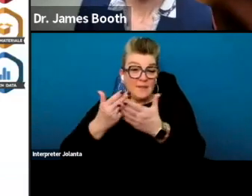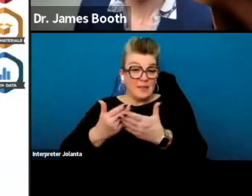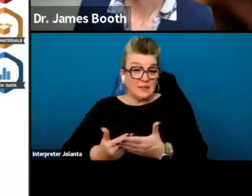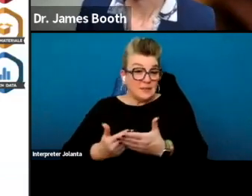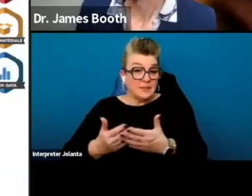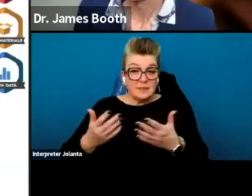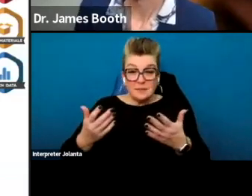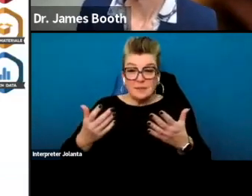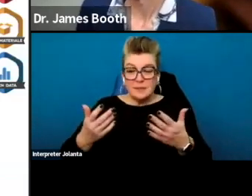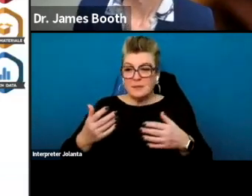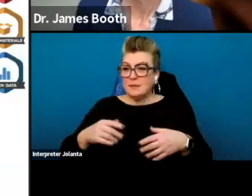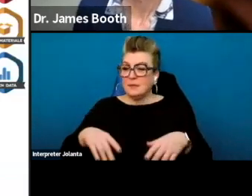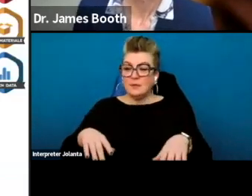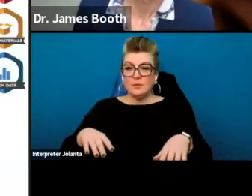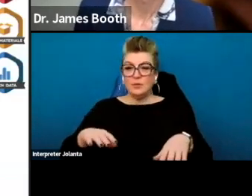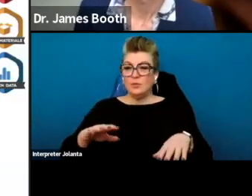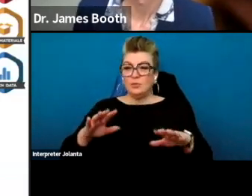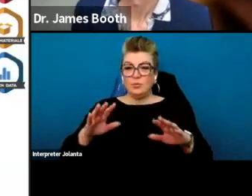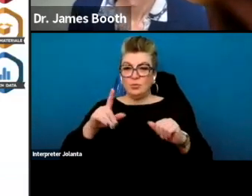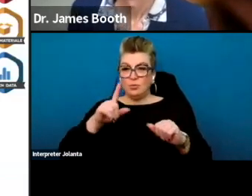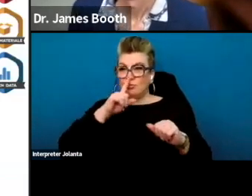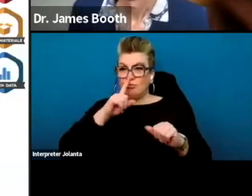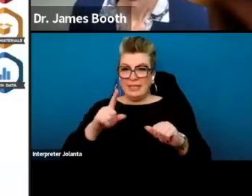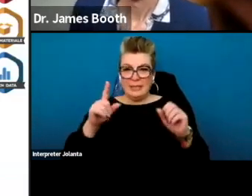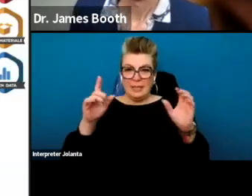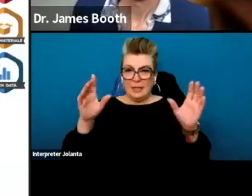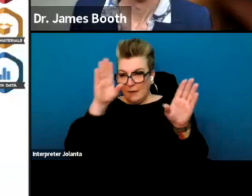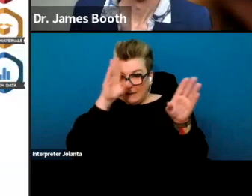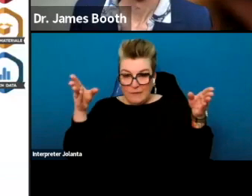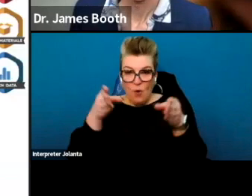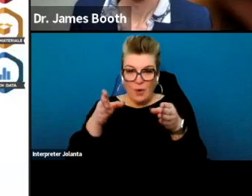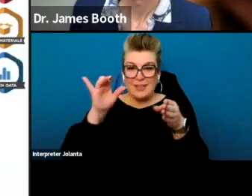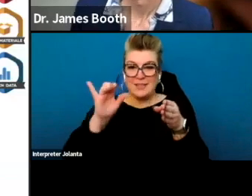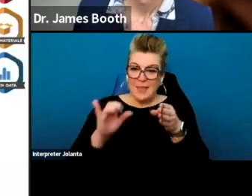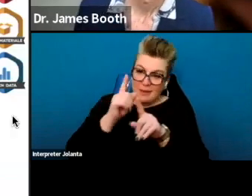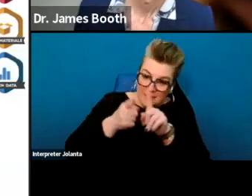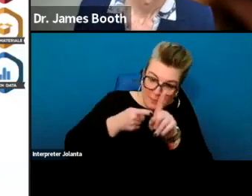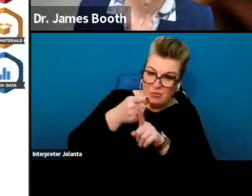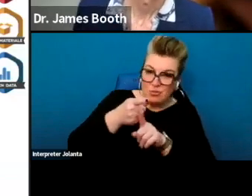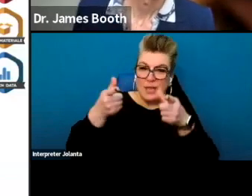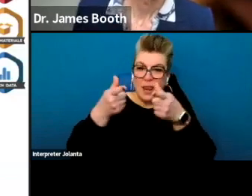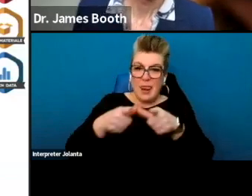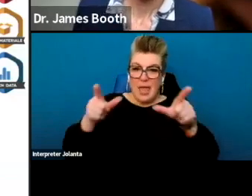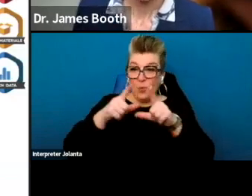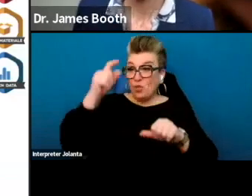to constrain this interactive specialization theory of language development. in this age group,